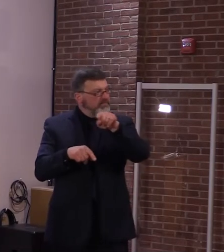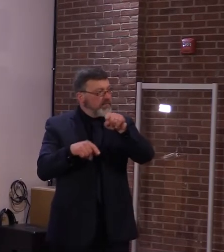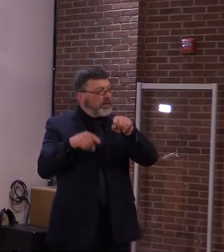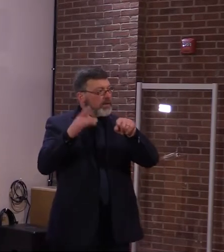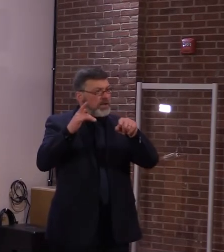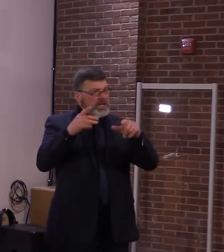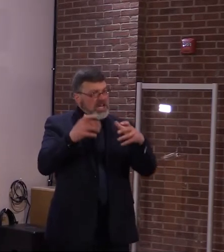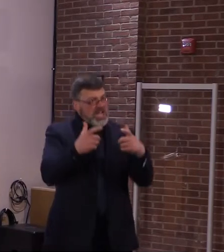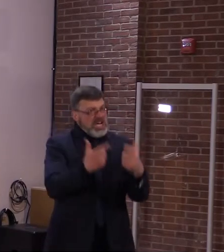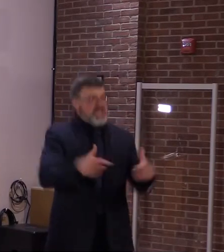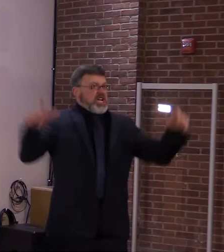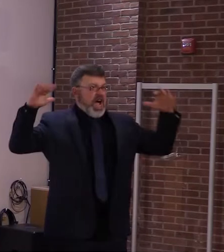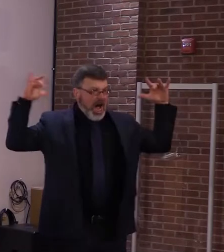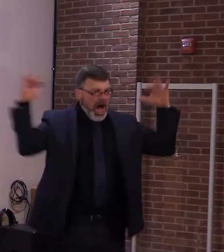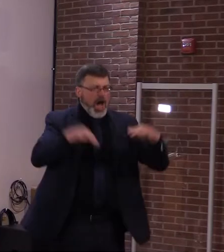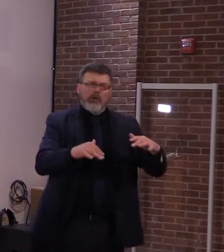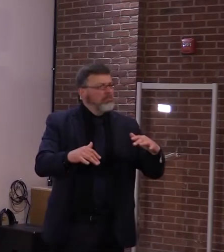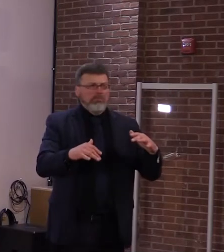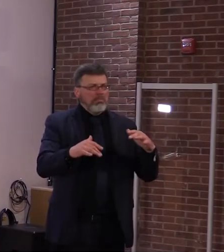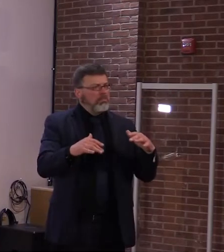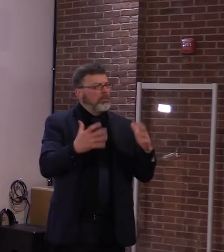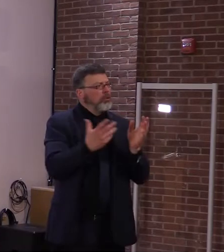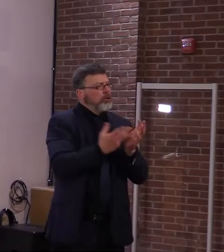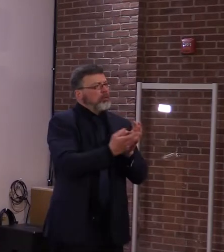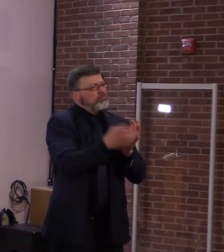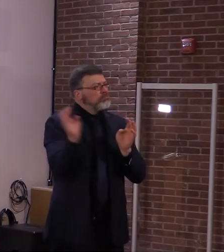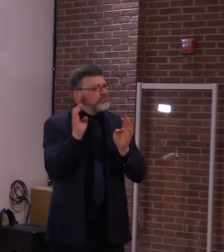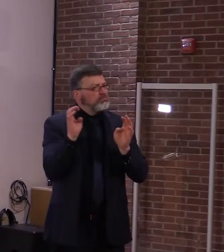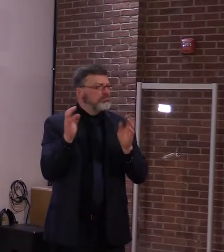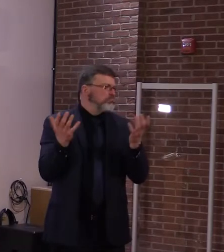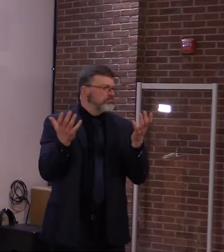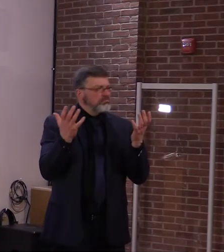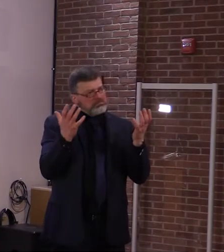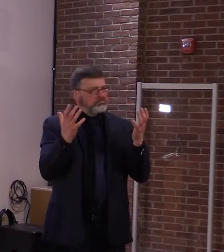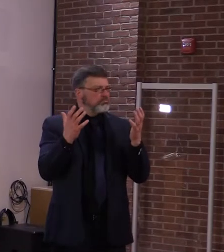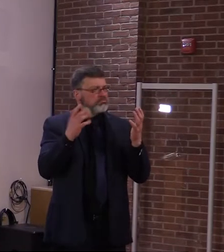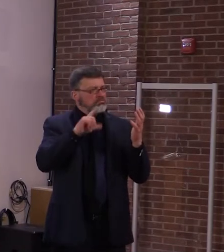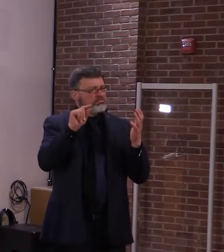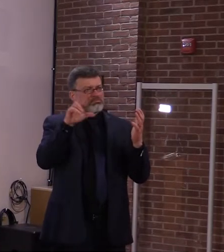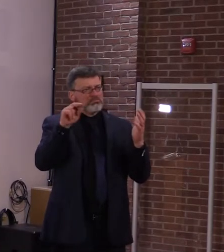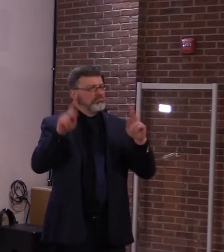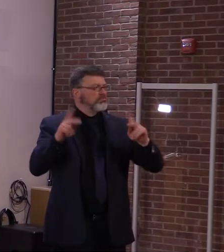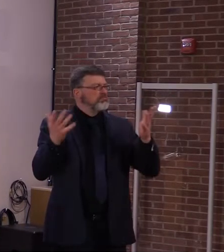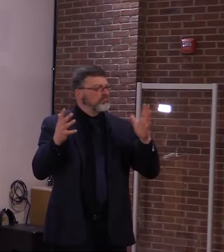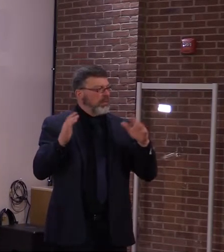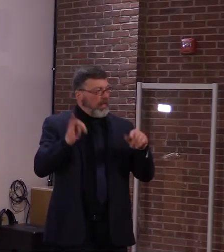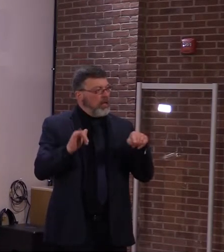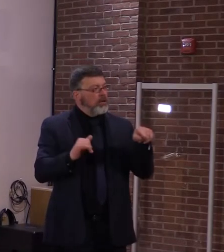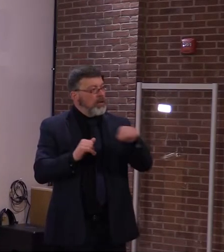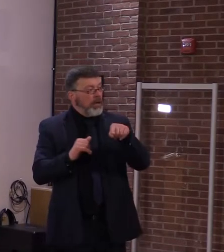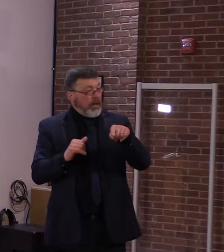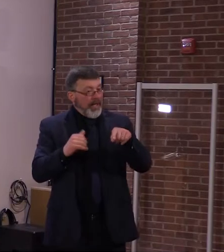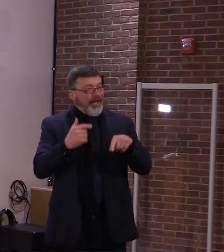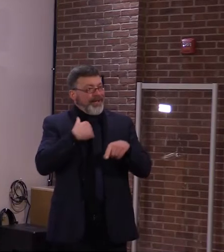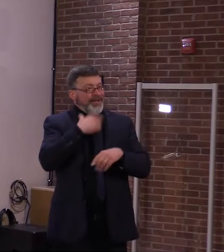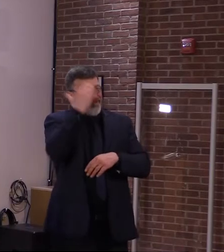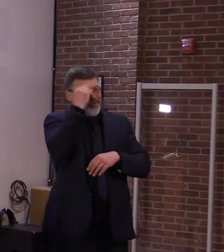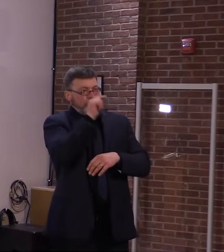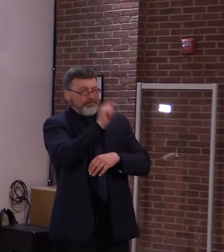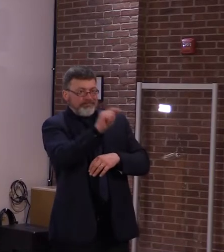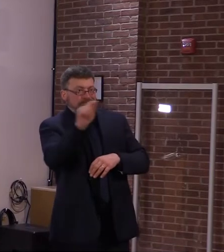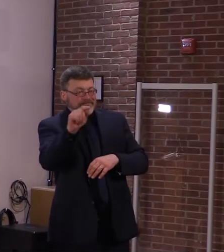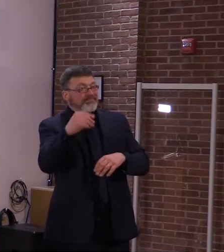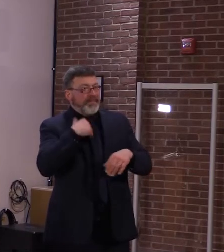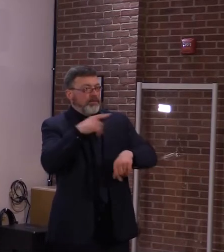That's not totally representative of the whole Vermont population, I realize, but we're not aware of large numbers of people